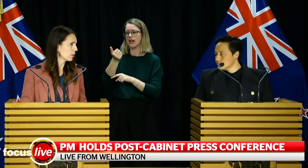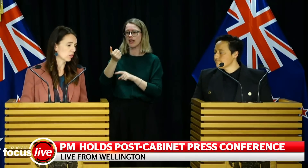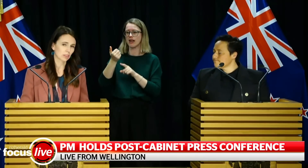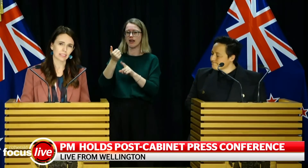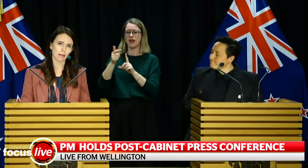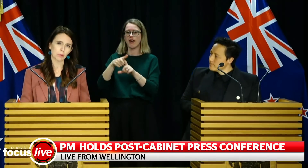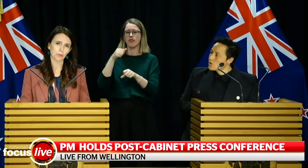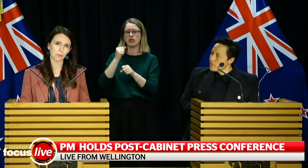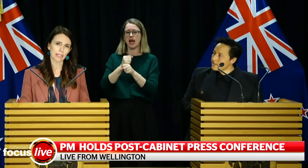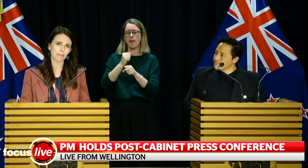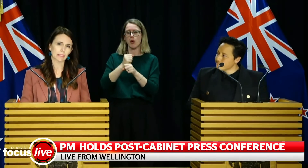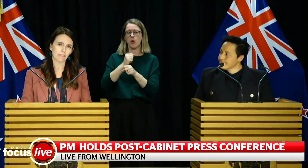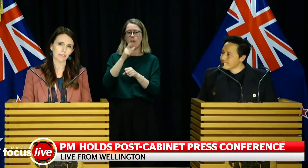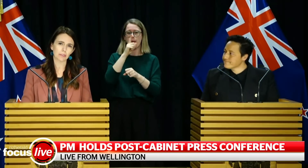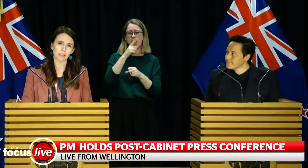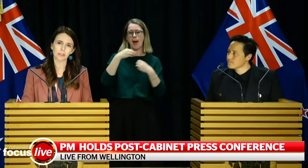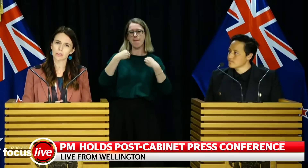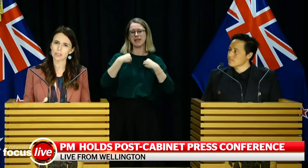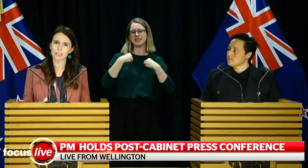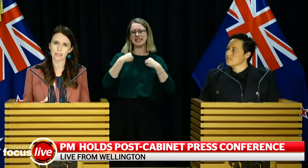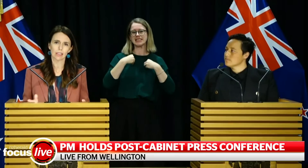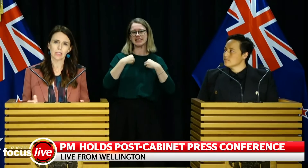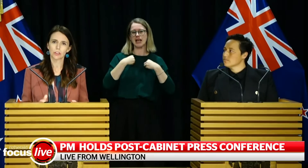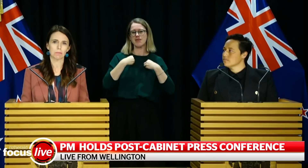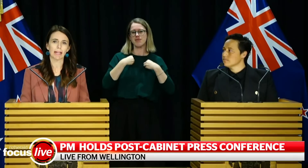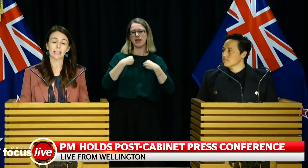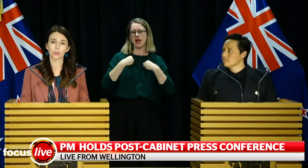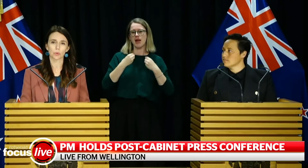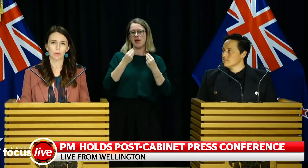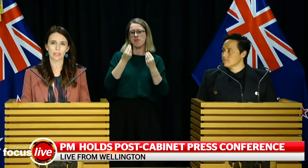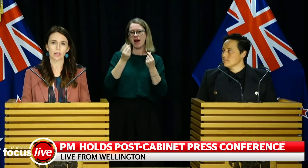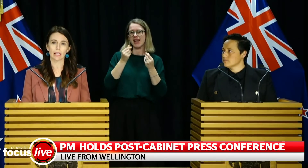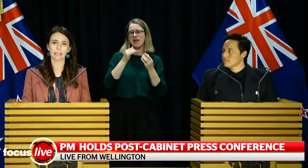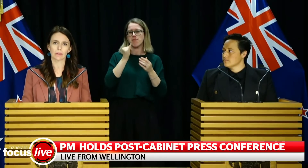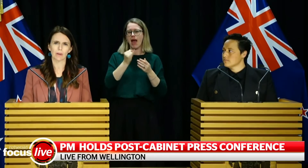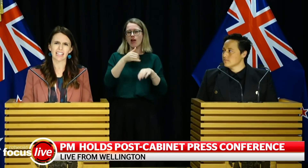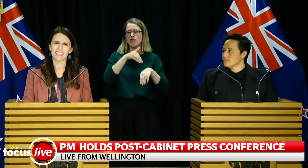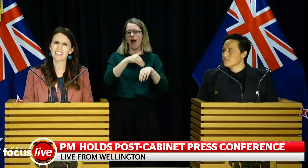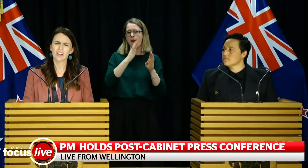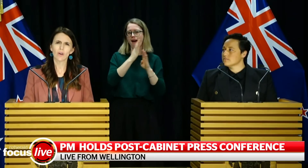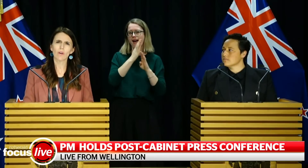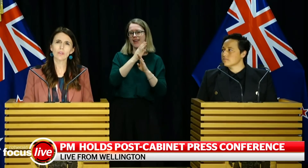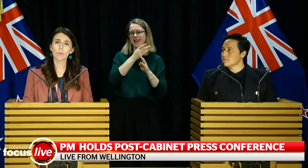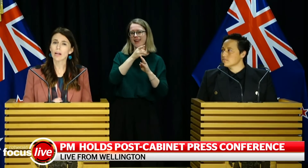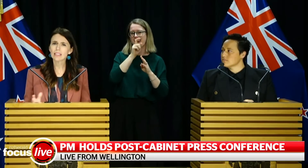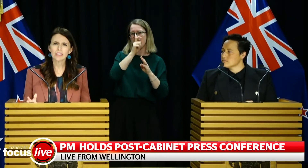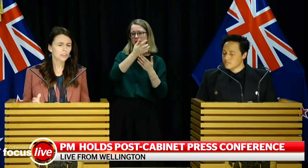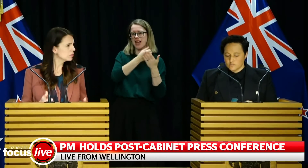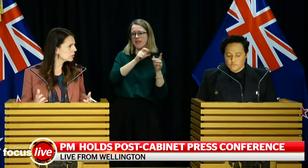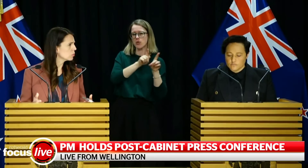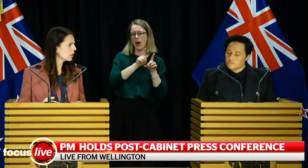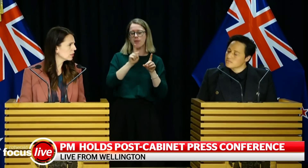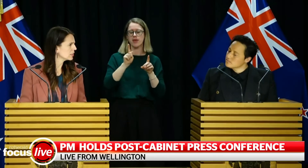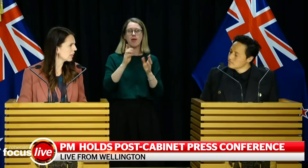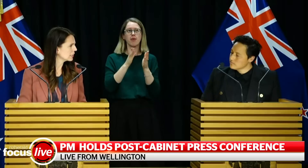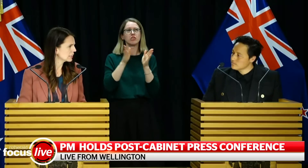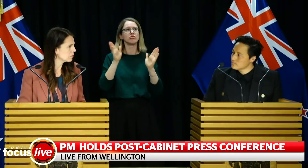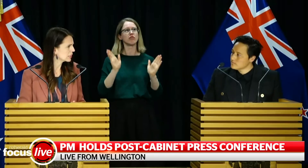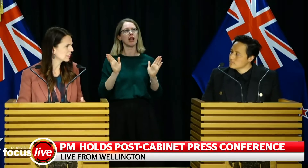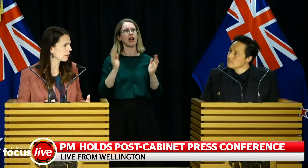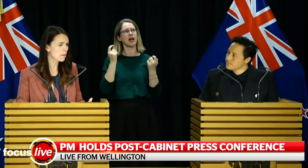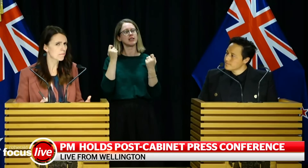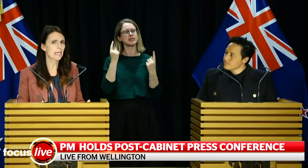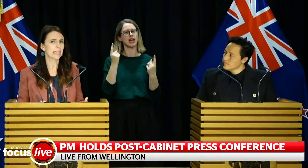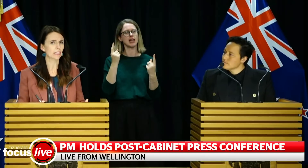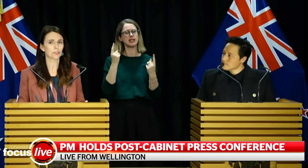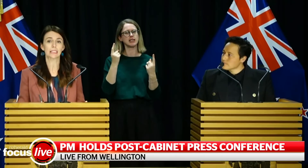some white collar examples of where KiwiSaver has been used. So this is just making sure that we're tidying that away. On the wider issue, as well as I understand,